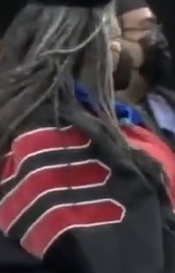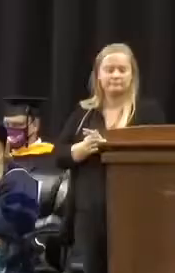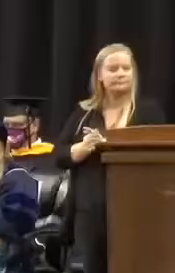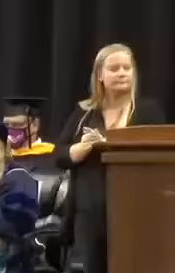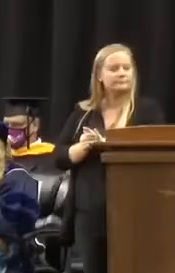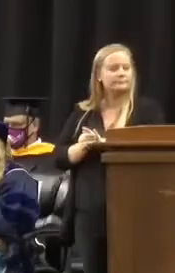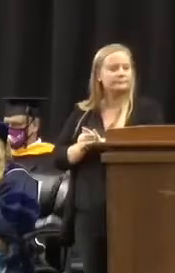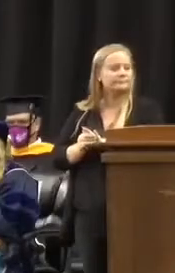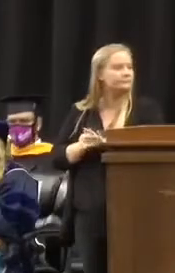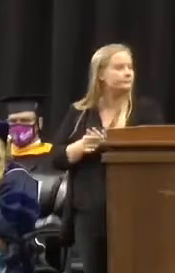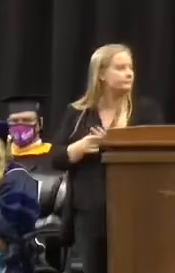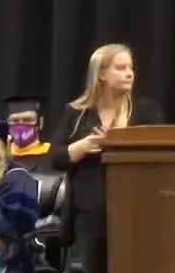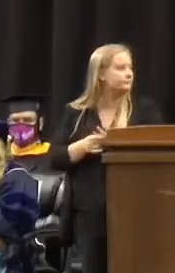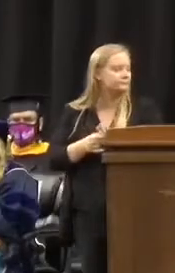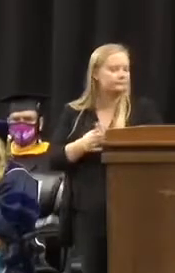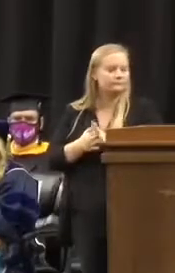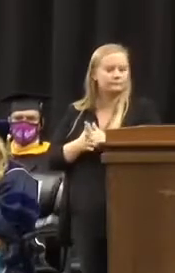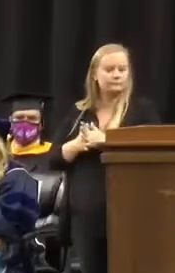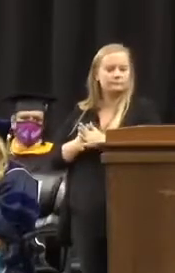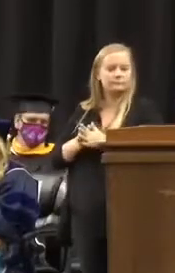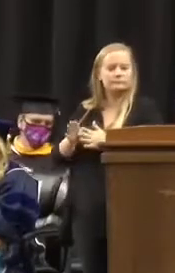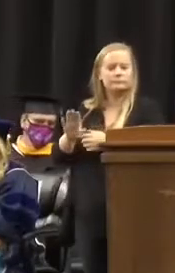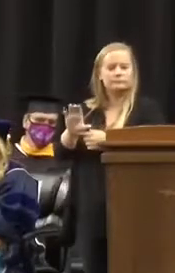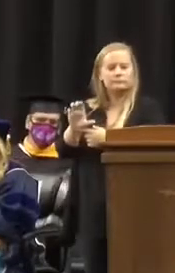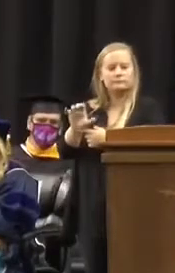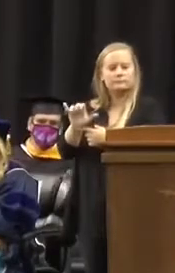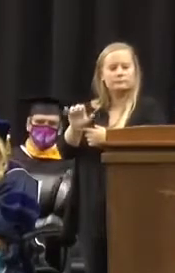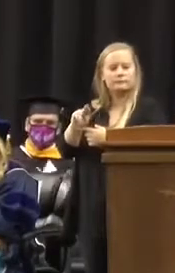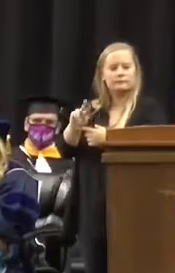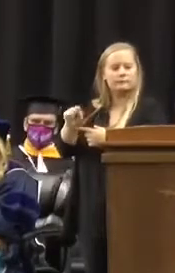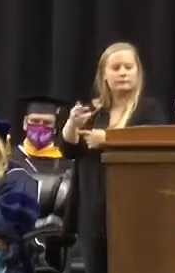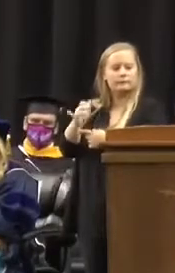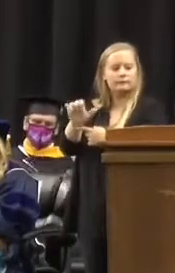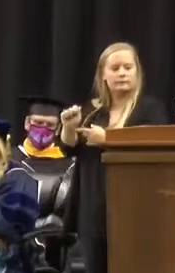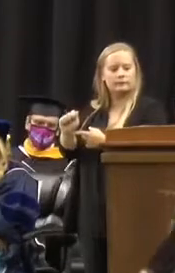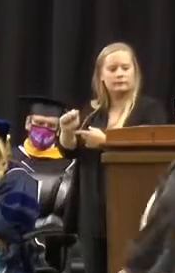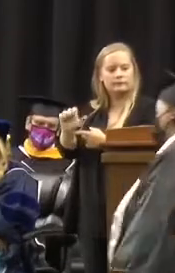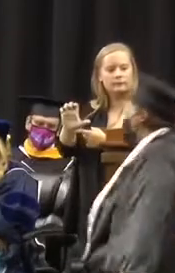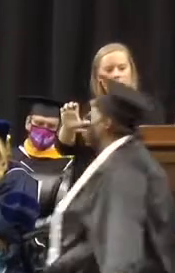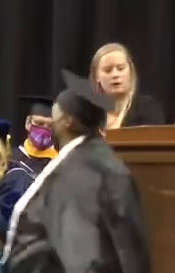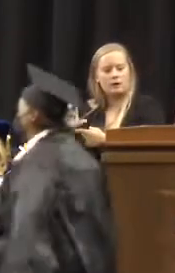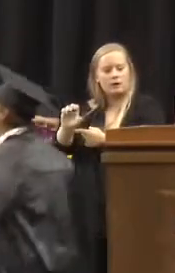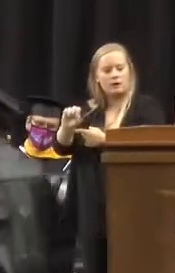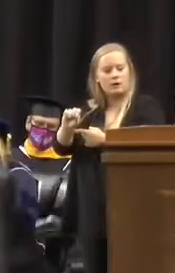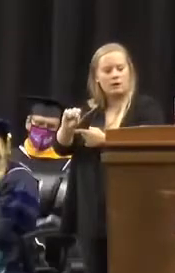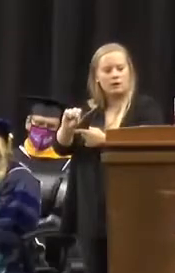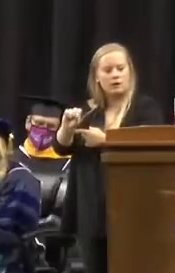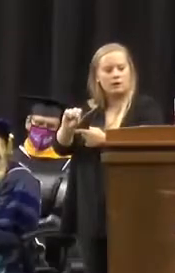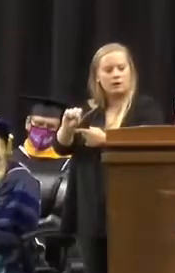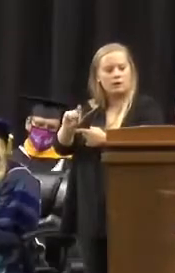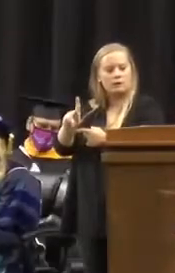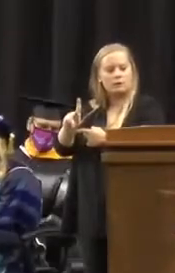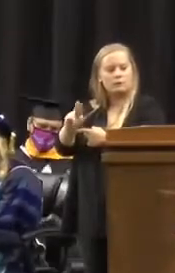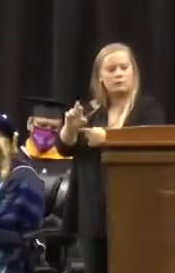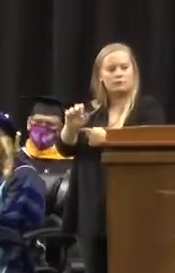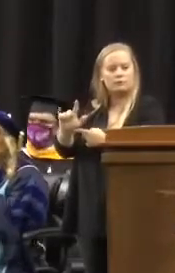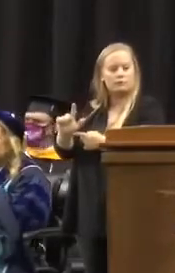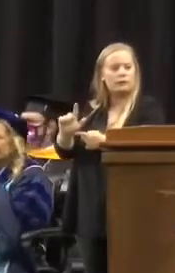Cockrell? Cockrell? Cynthia Diana Cockrell, Community Health